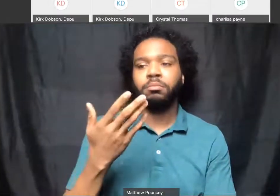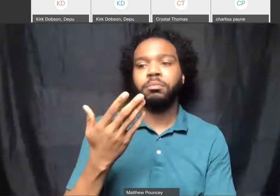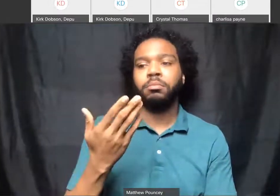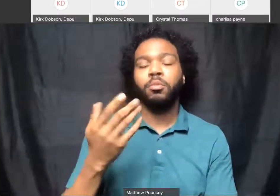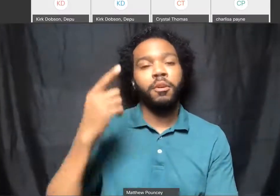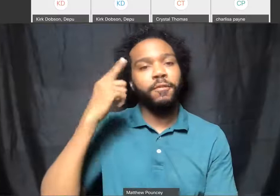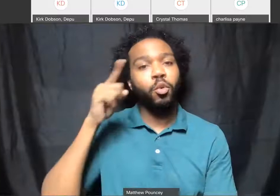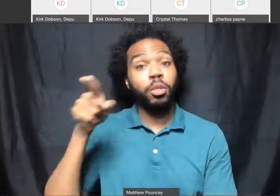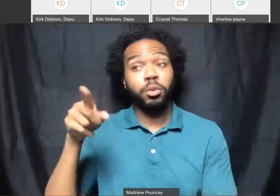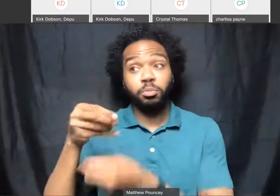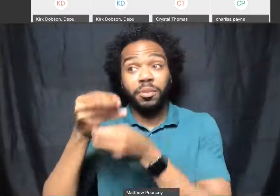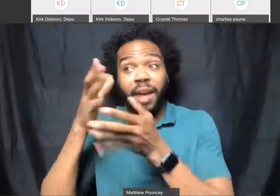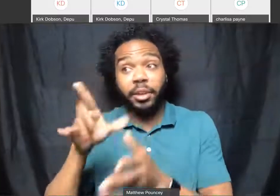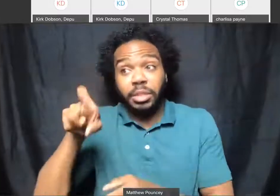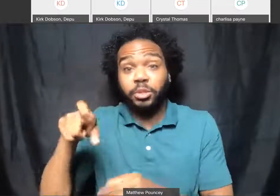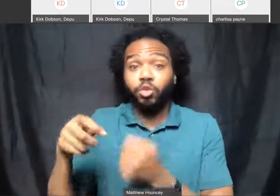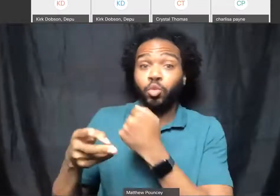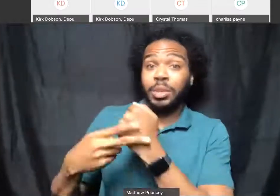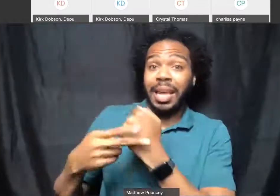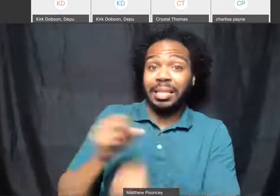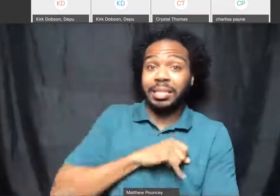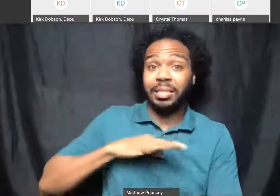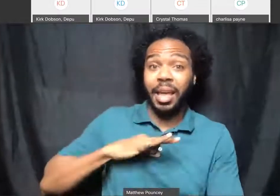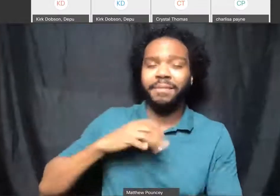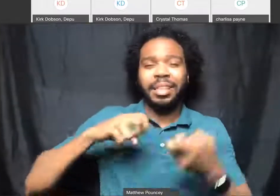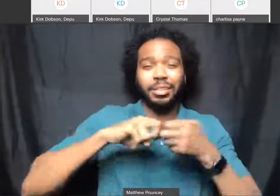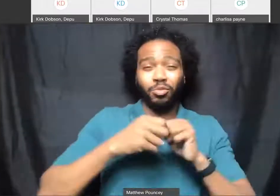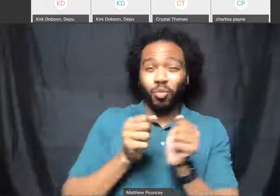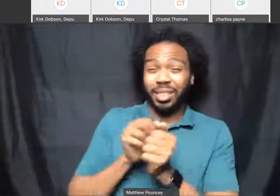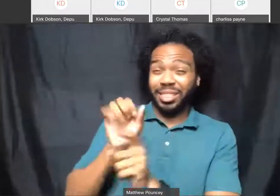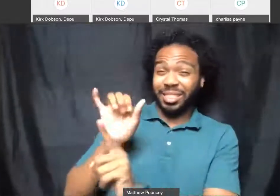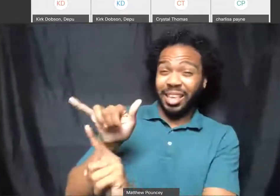retain staff, and the issue there is